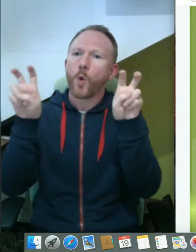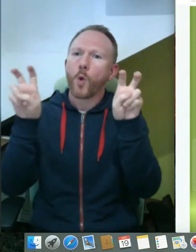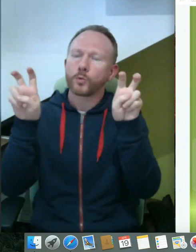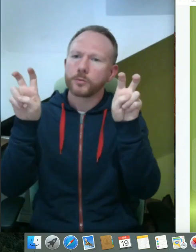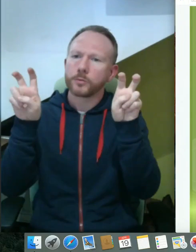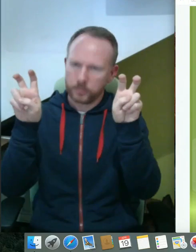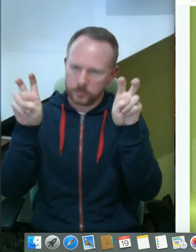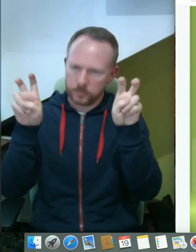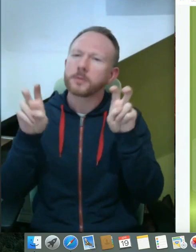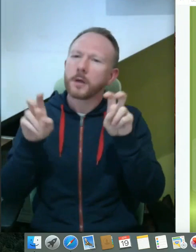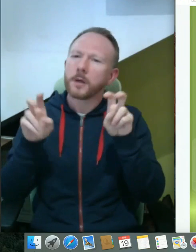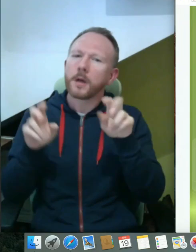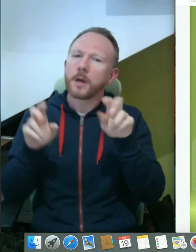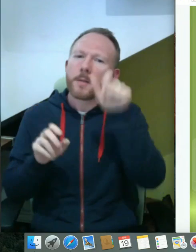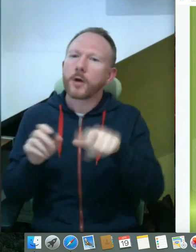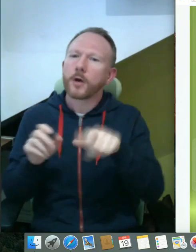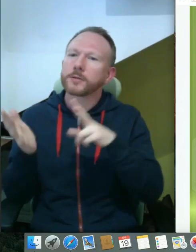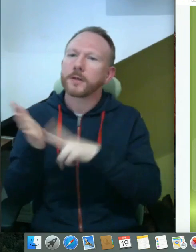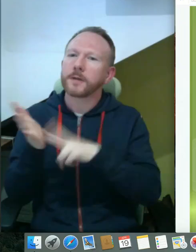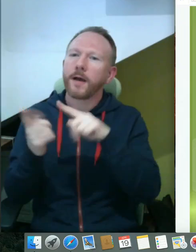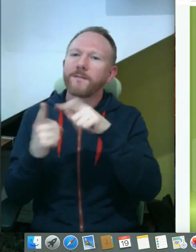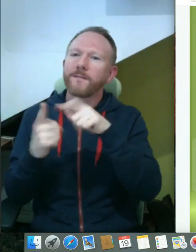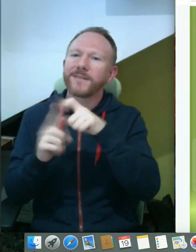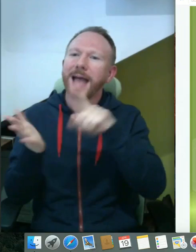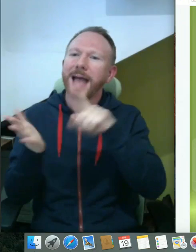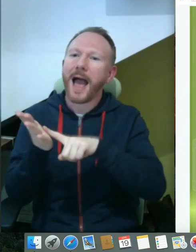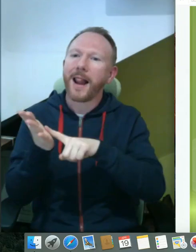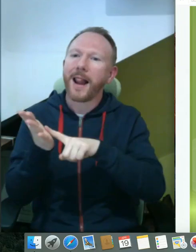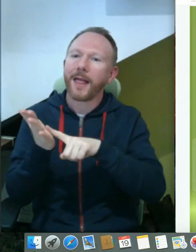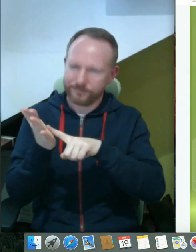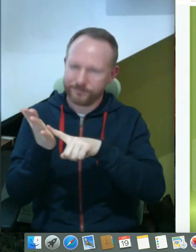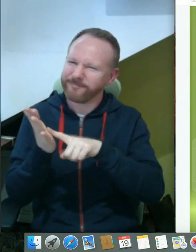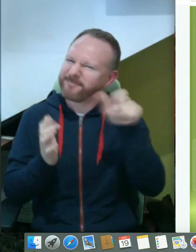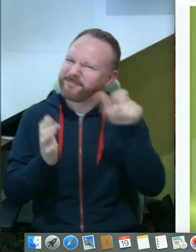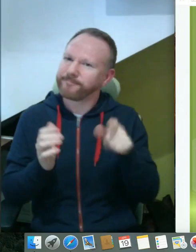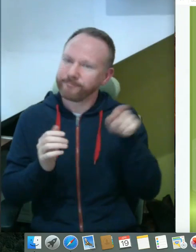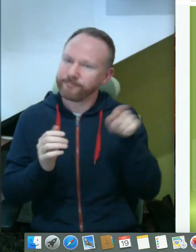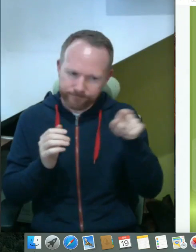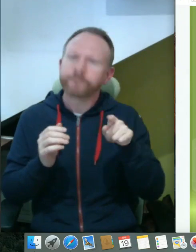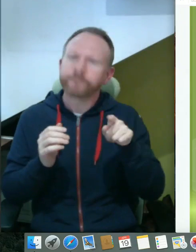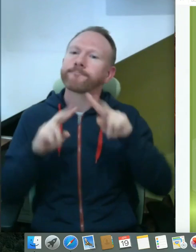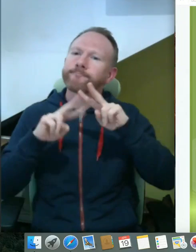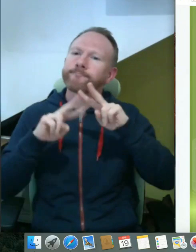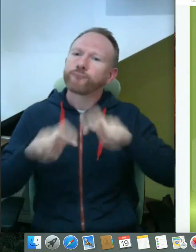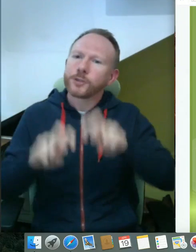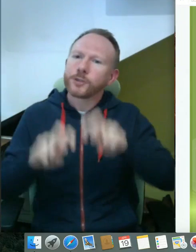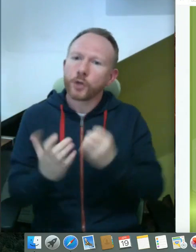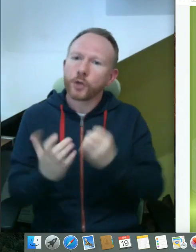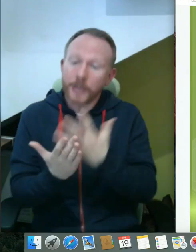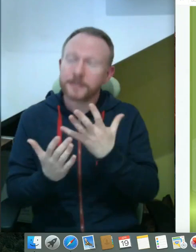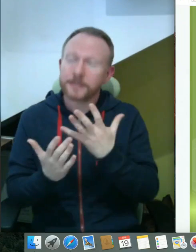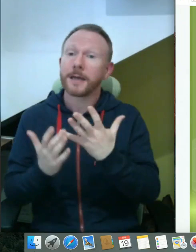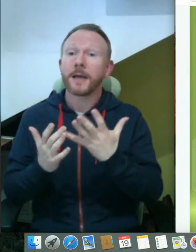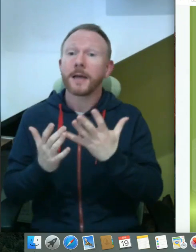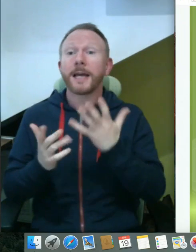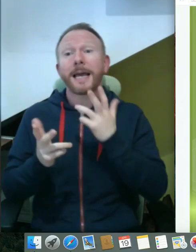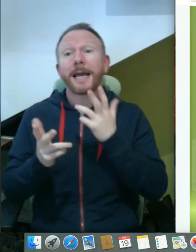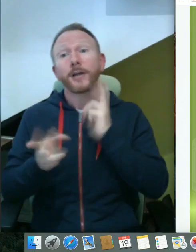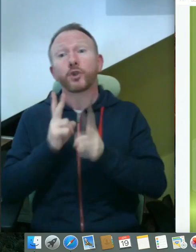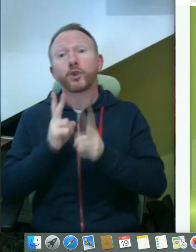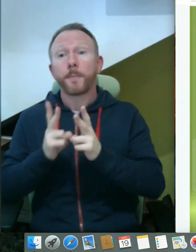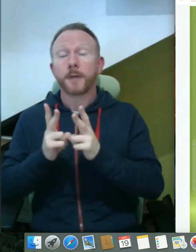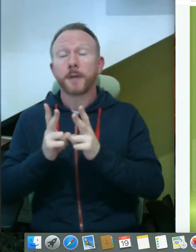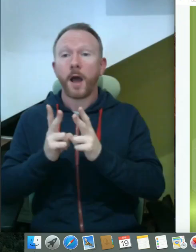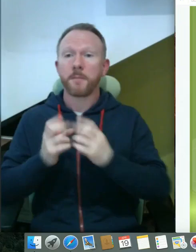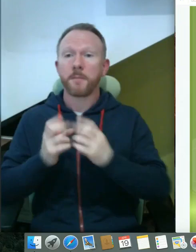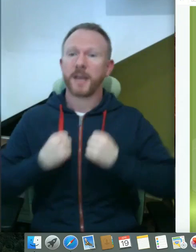which is that fatigue for interpreters is not primarily physical, as in the case of athletes whose